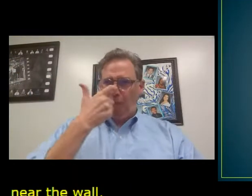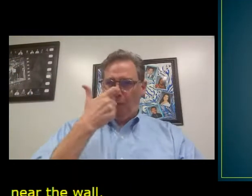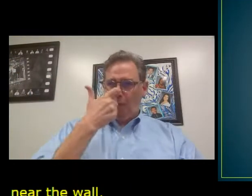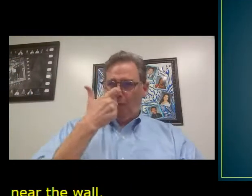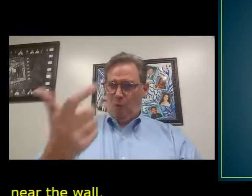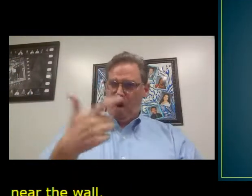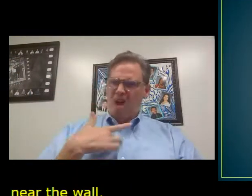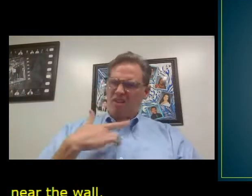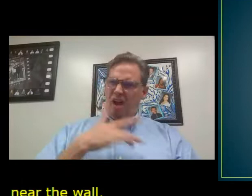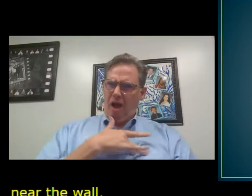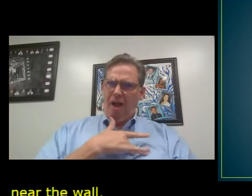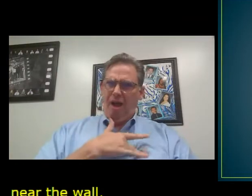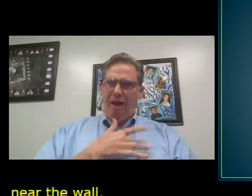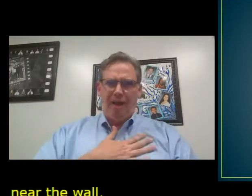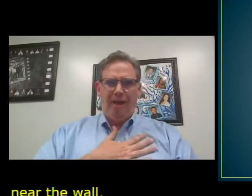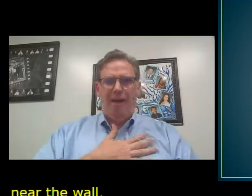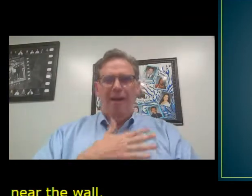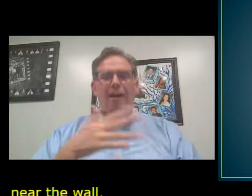wall.